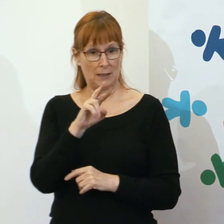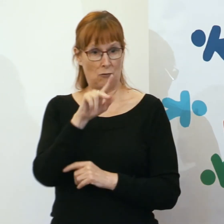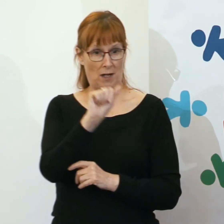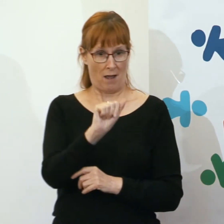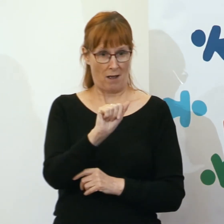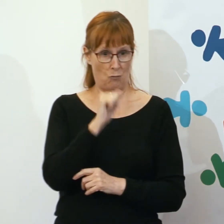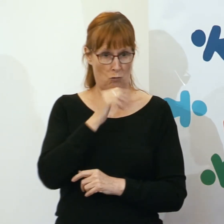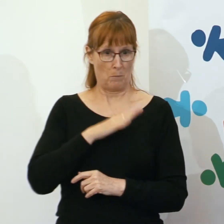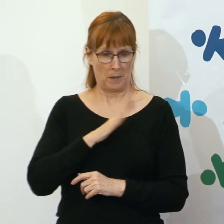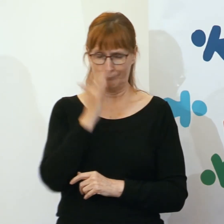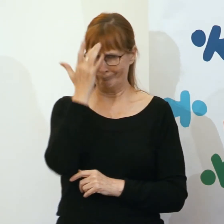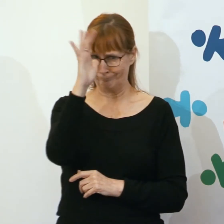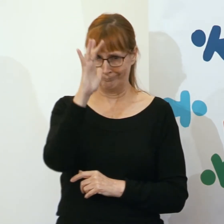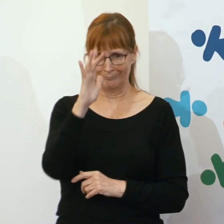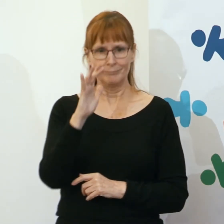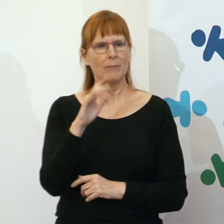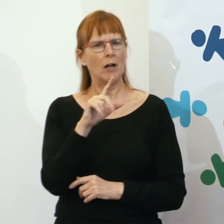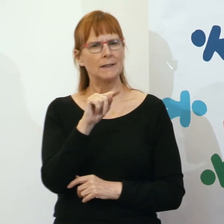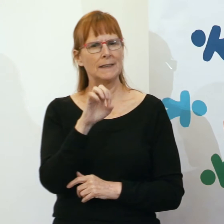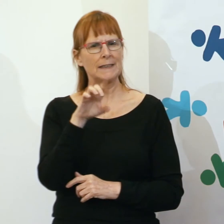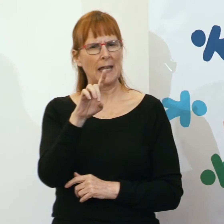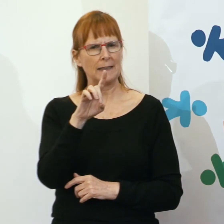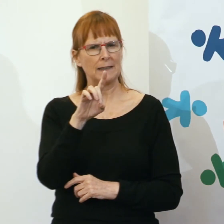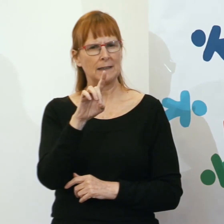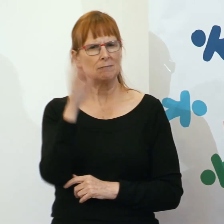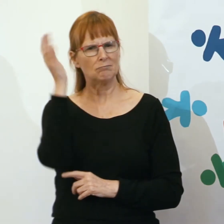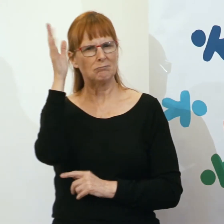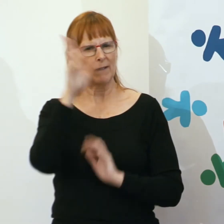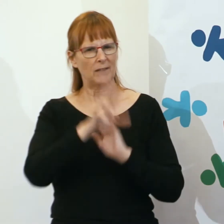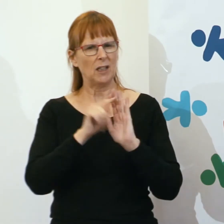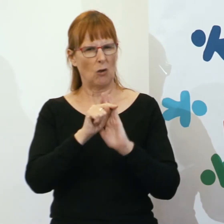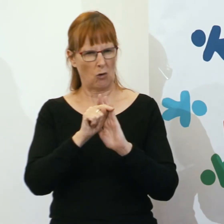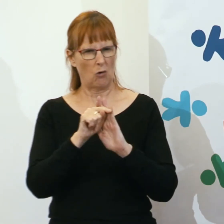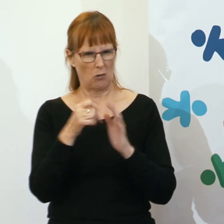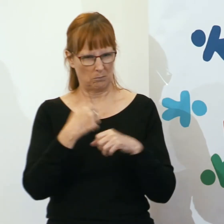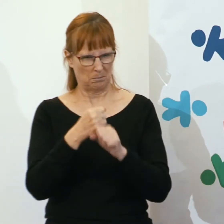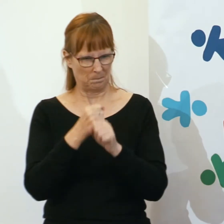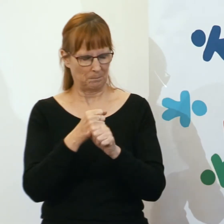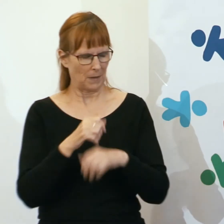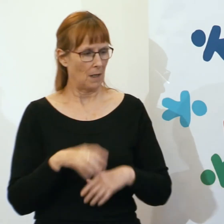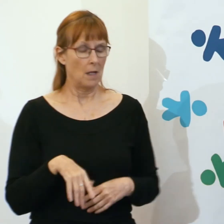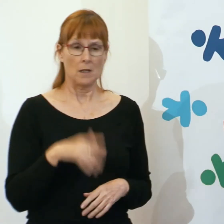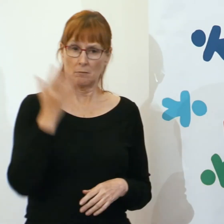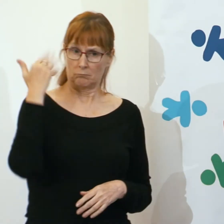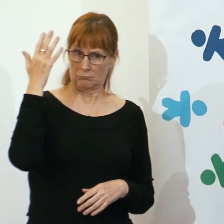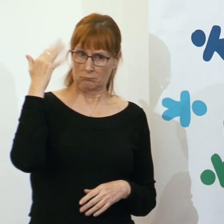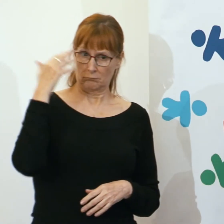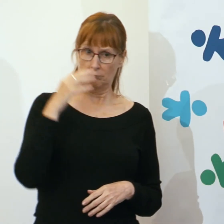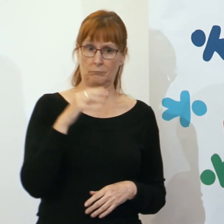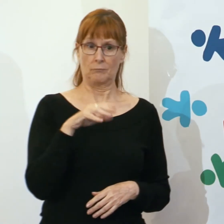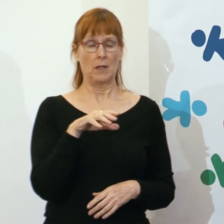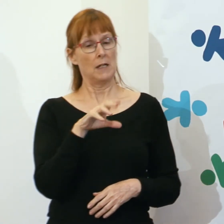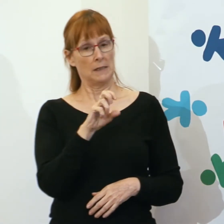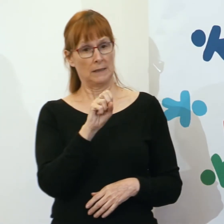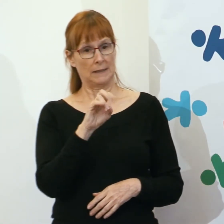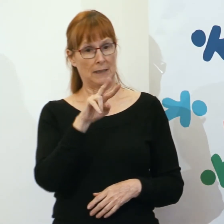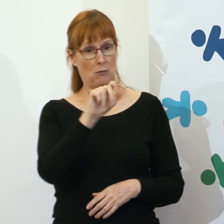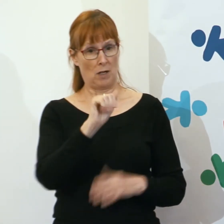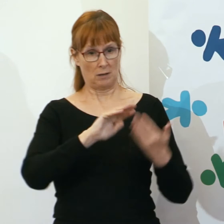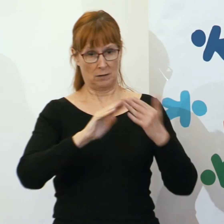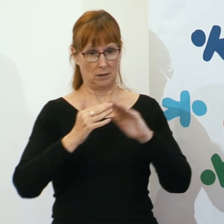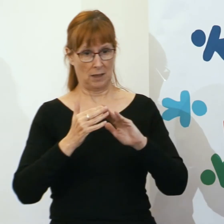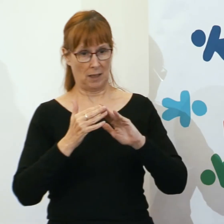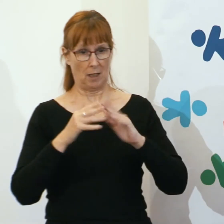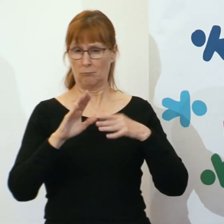She argues that colonial planners divided a once bustling, harmonious, and diverse city of Homs along